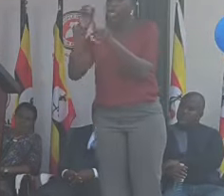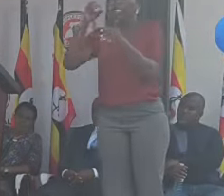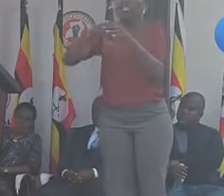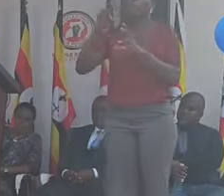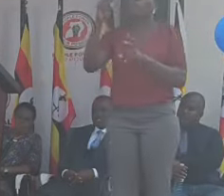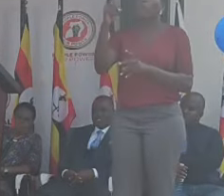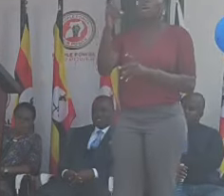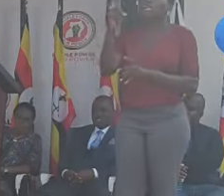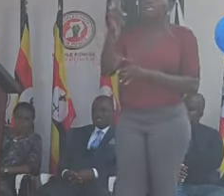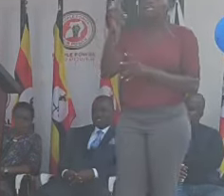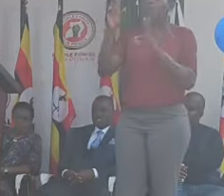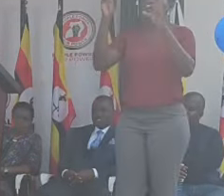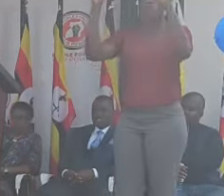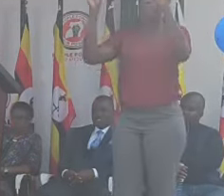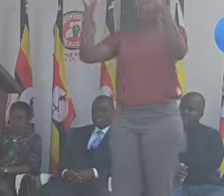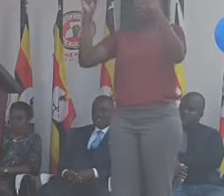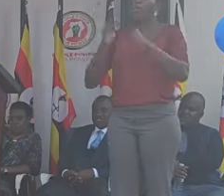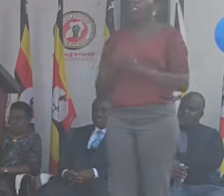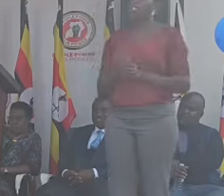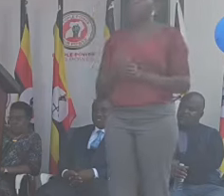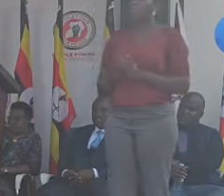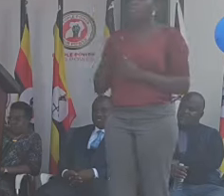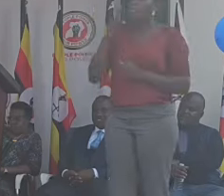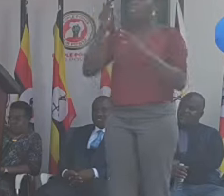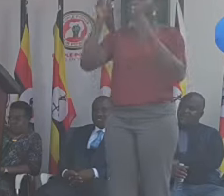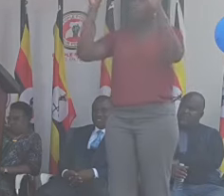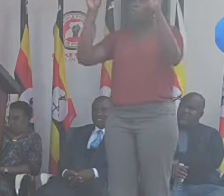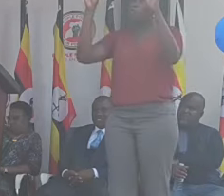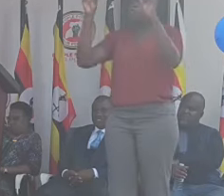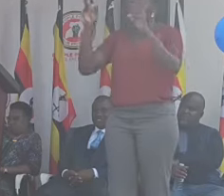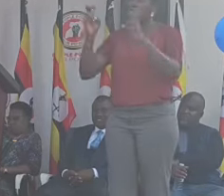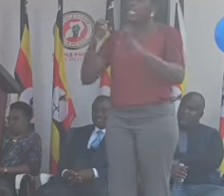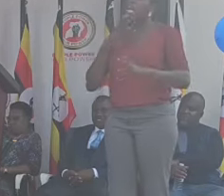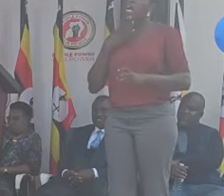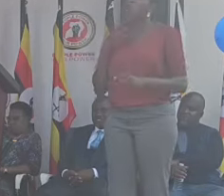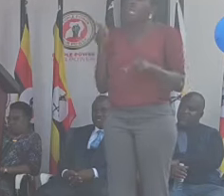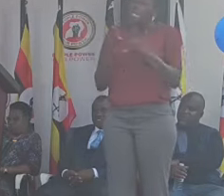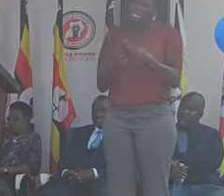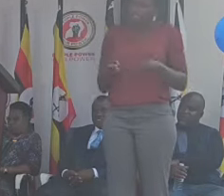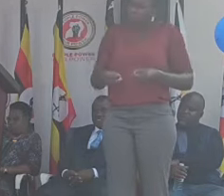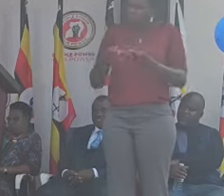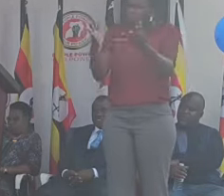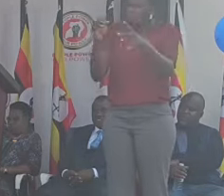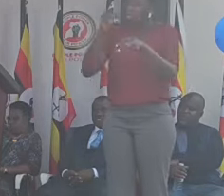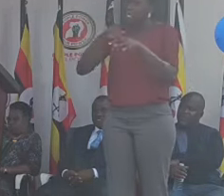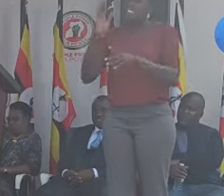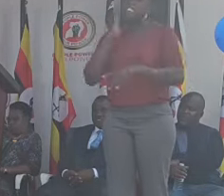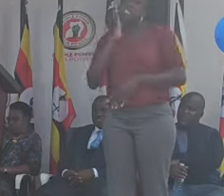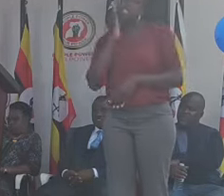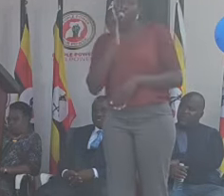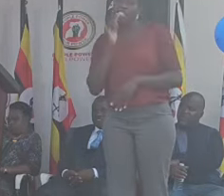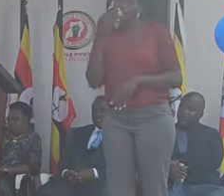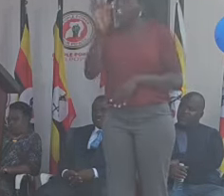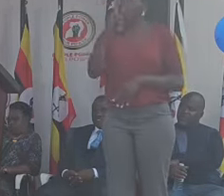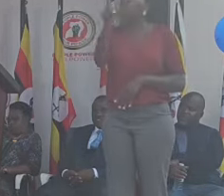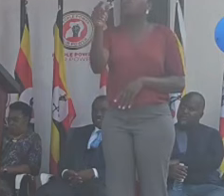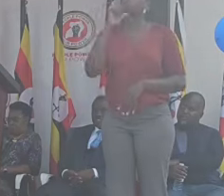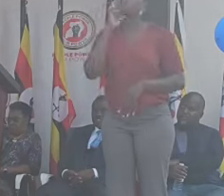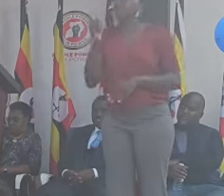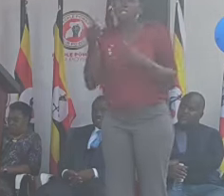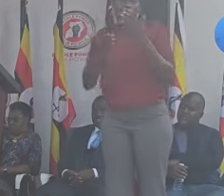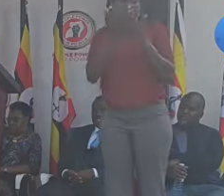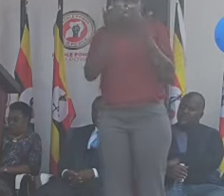emu mu quote emu quote eyo njagade njogere na muluzungu lwa street if you don't care